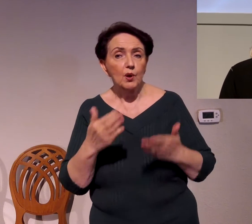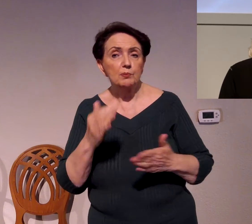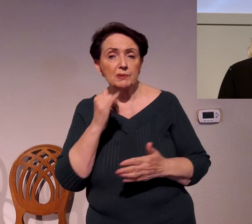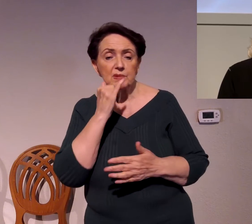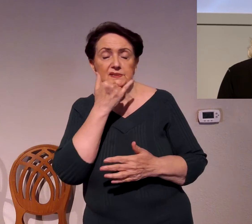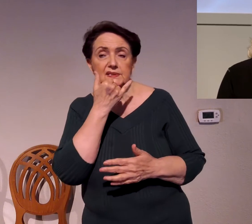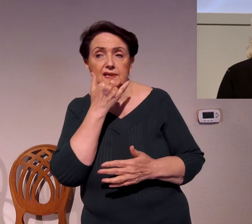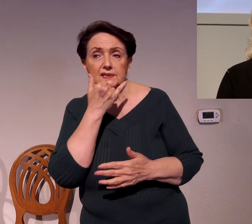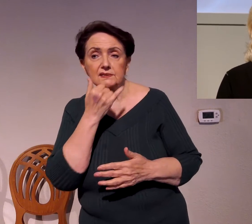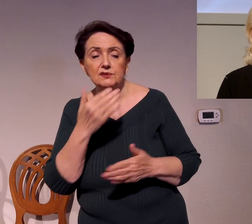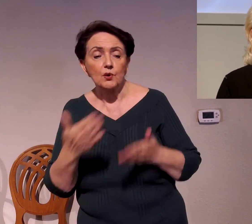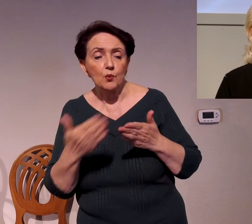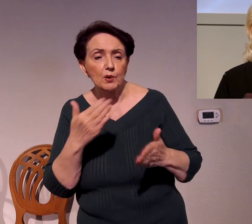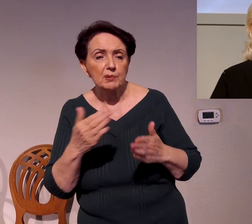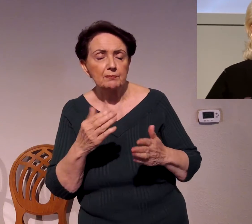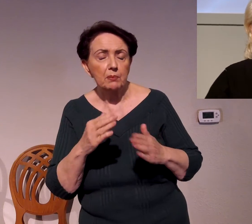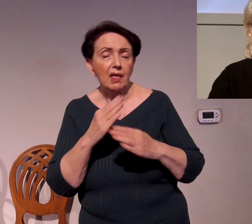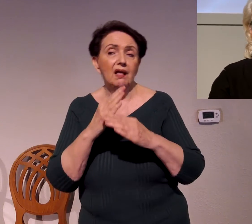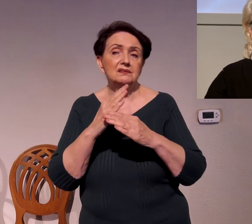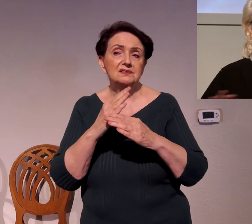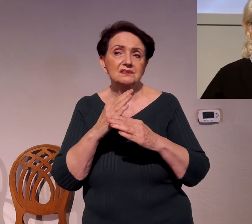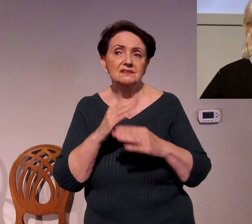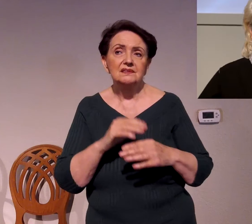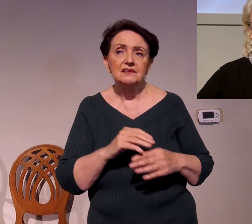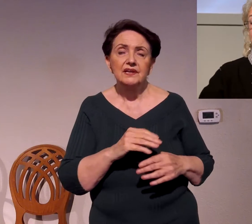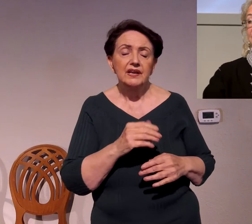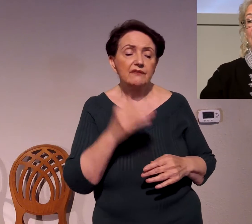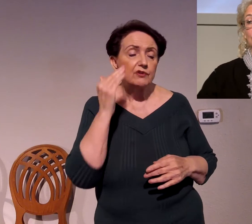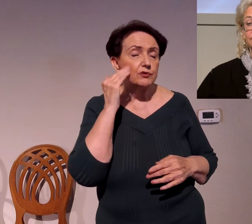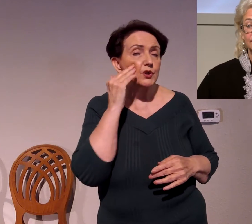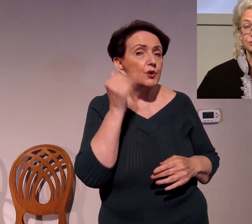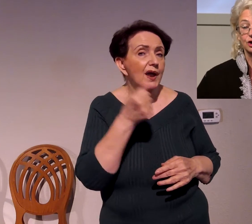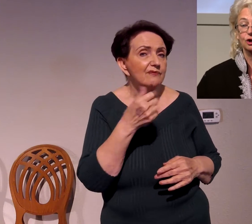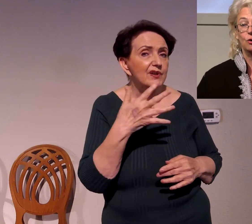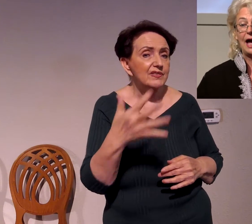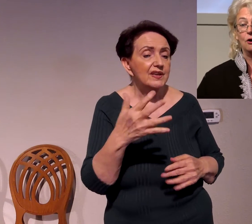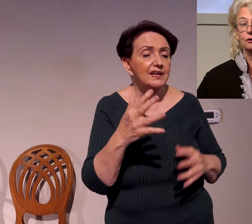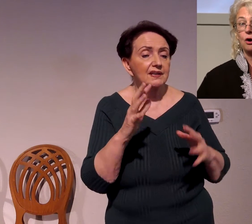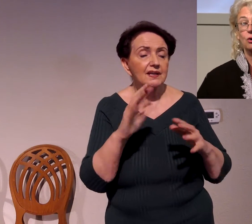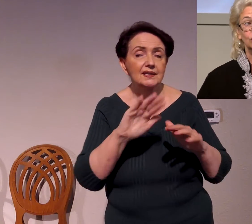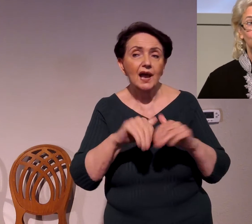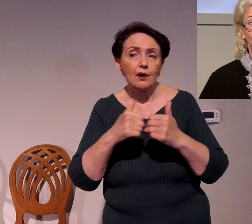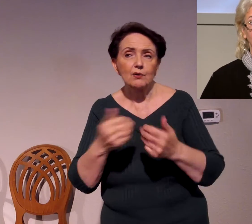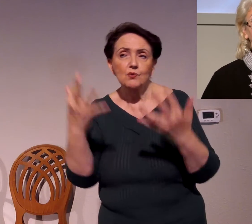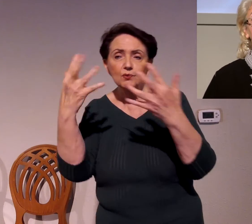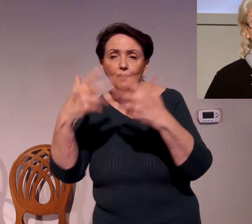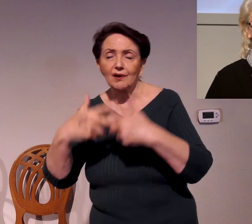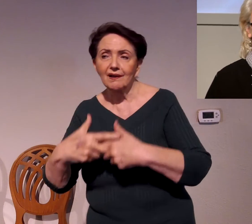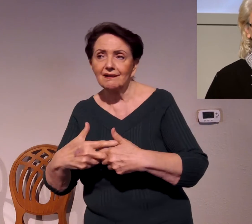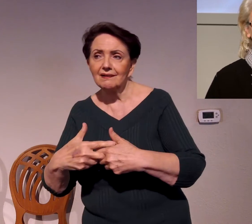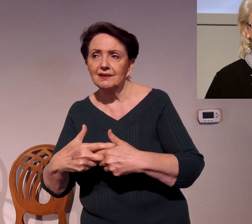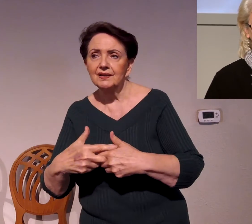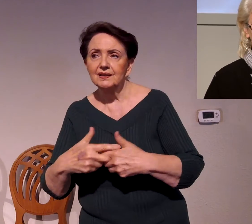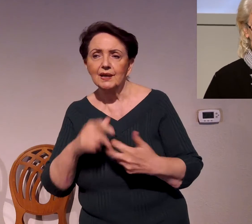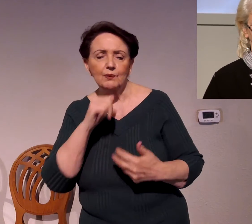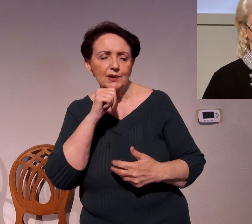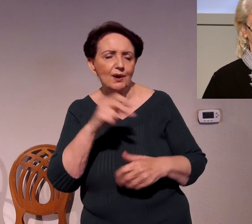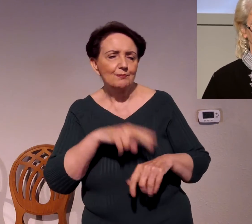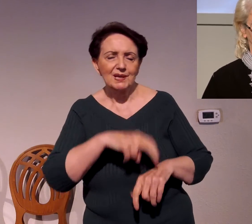you had everything perfectly down and already knew everything and how everything was going to go, it wouldn't be a